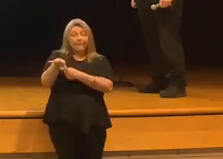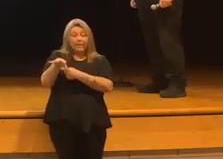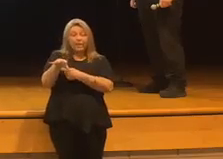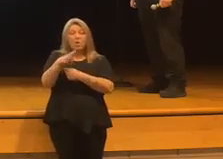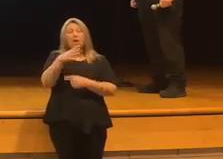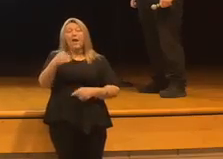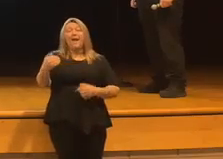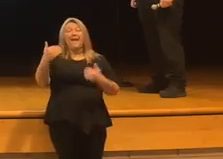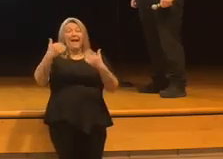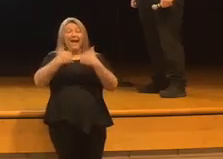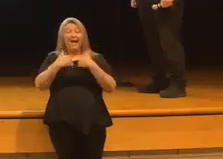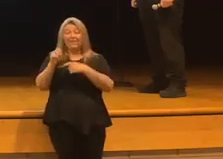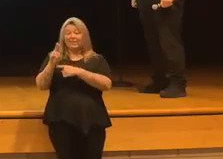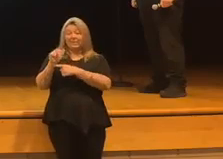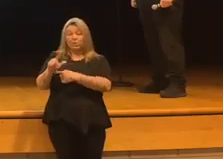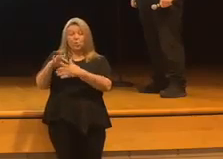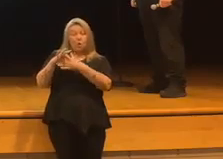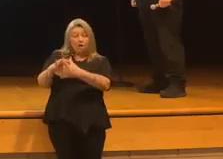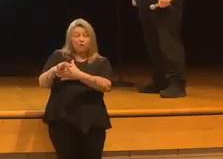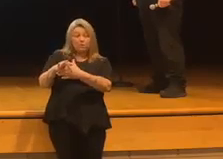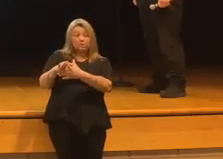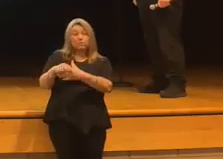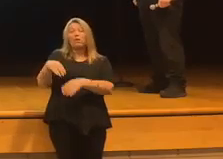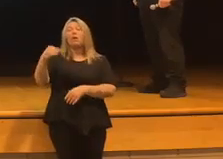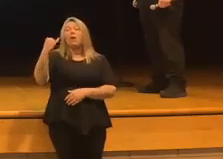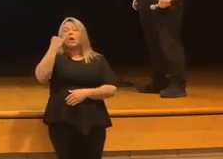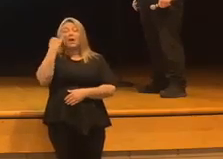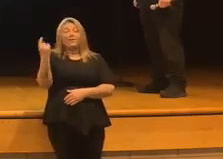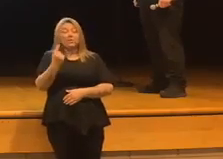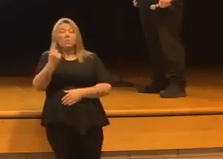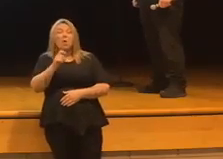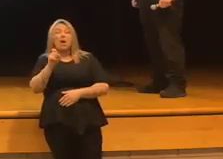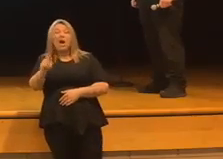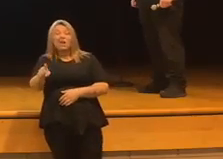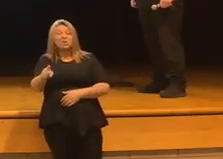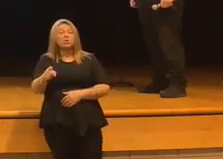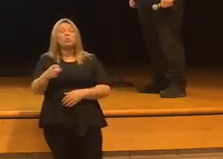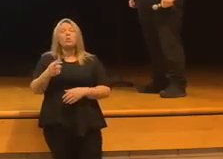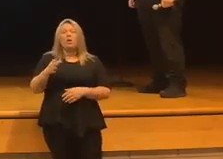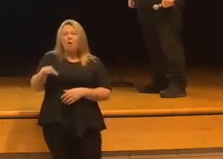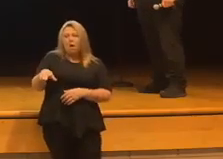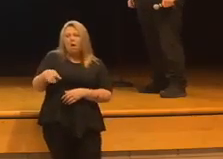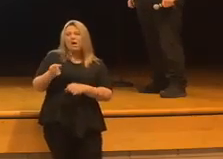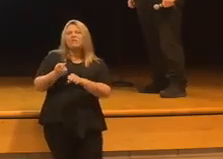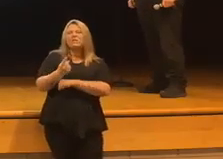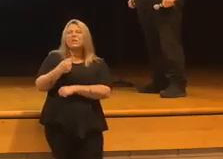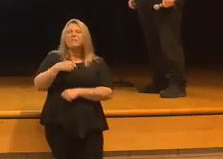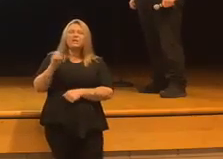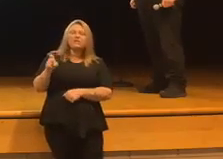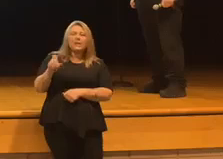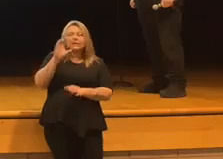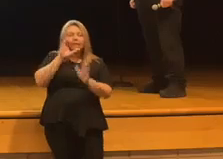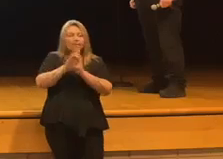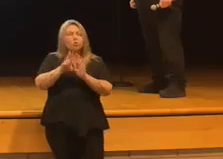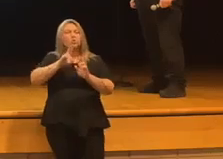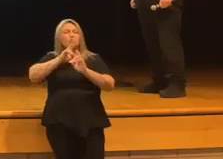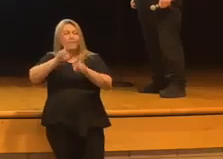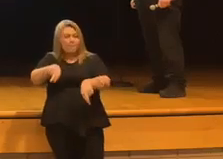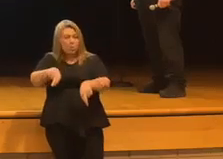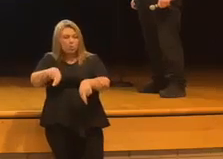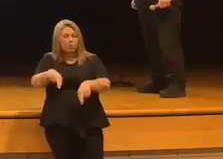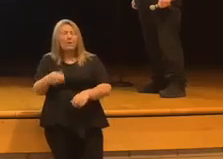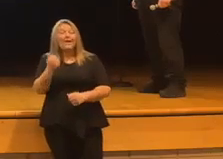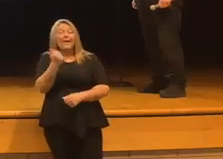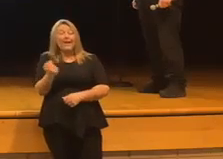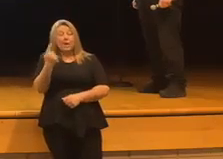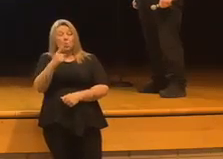containing obscene content. Anyone who asks your child to send sexual images, report them. Anyone speaking to your